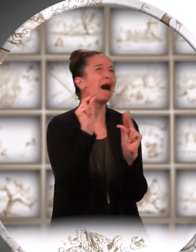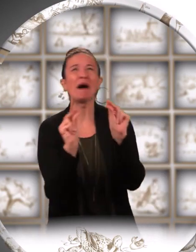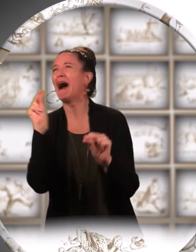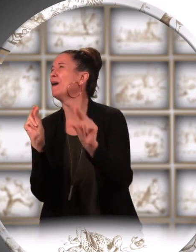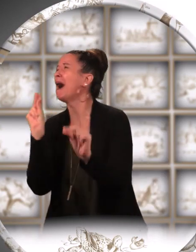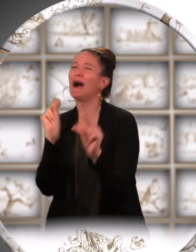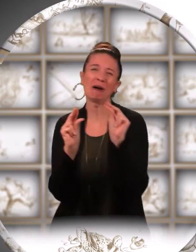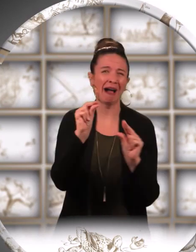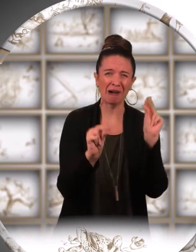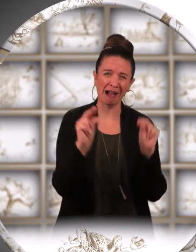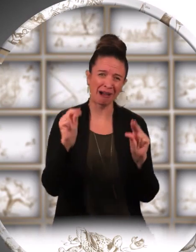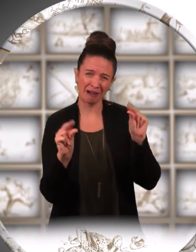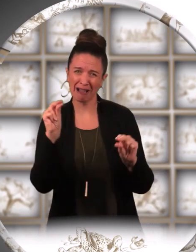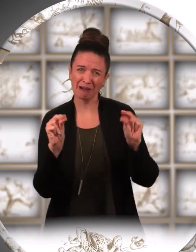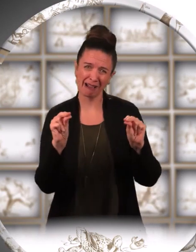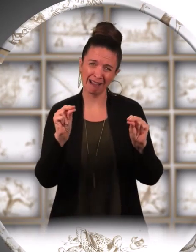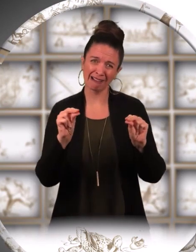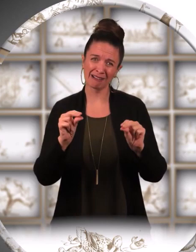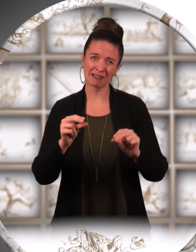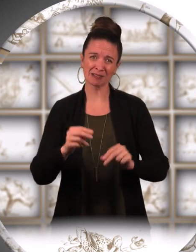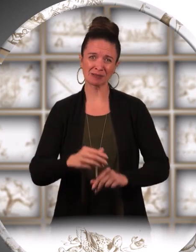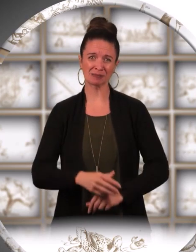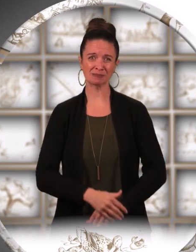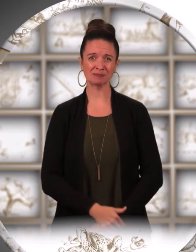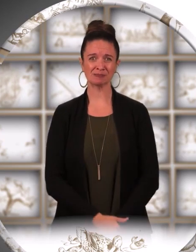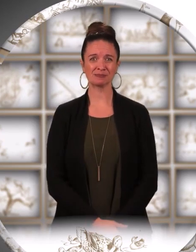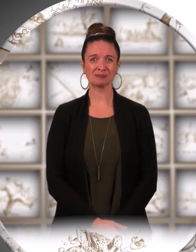on quack, quack, quacking.